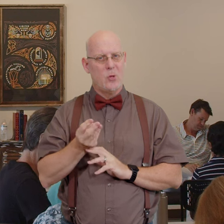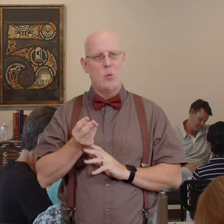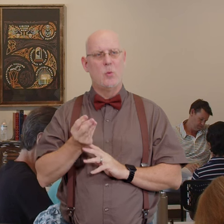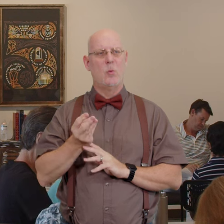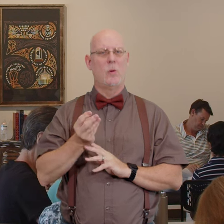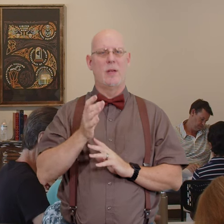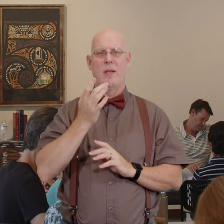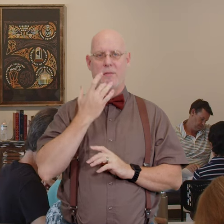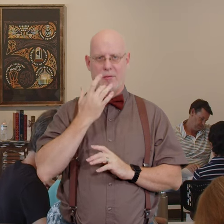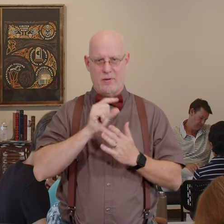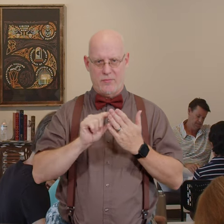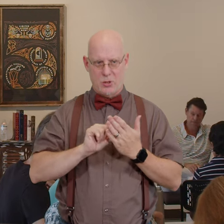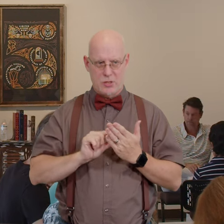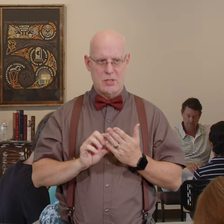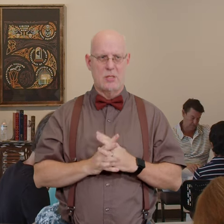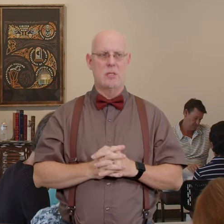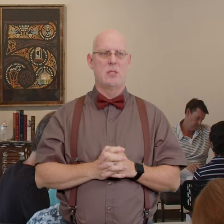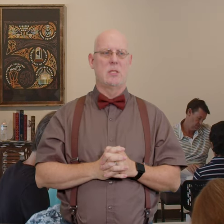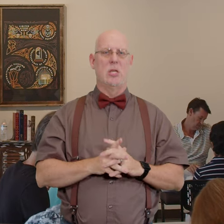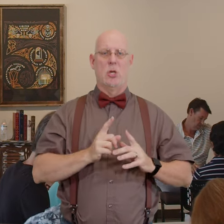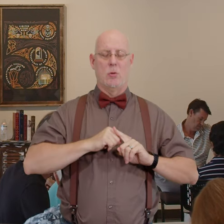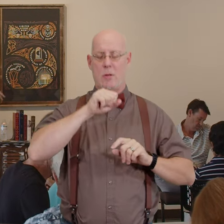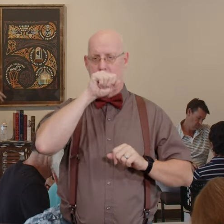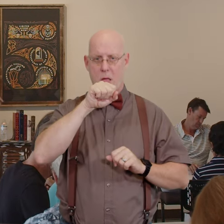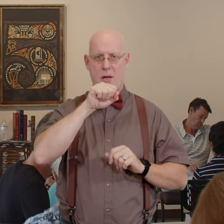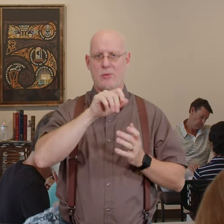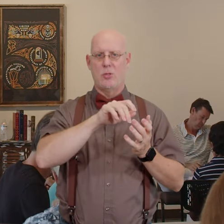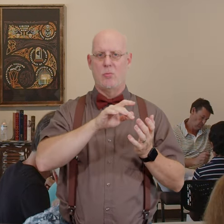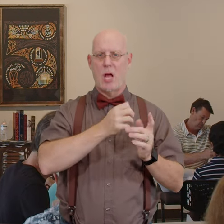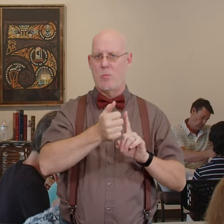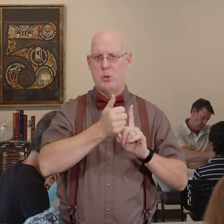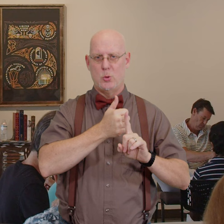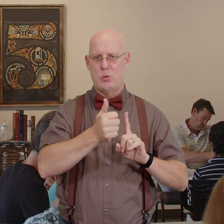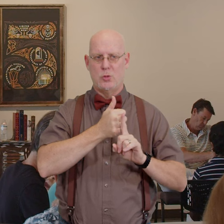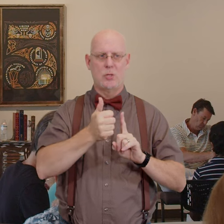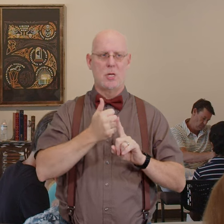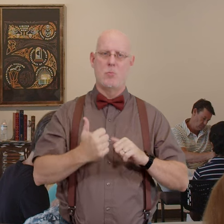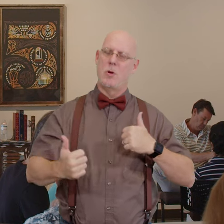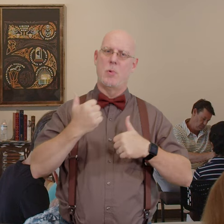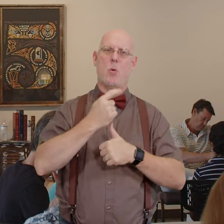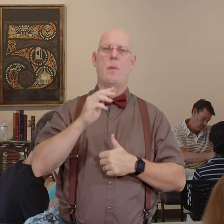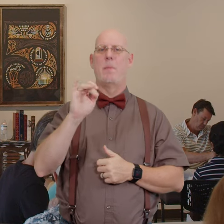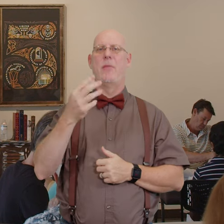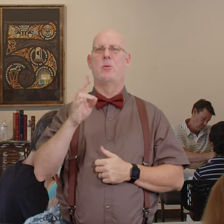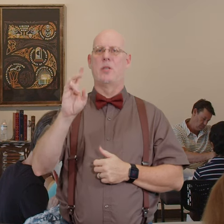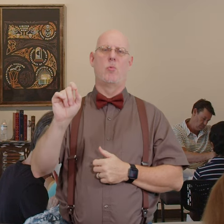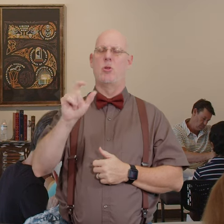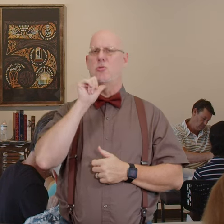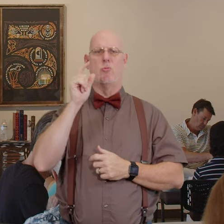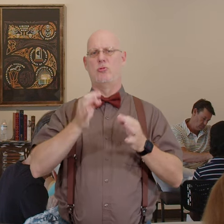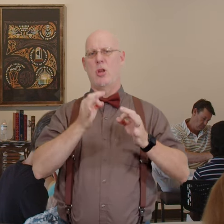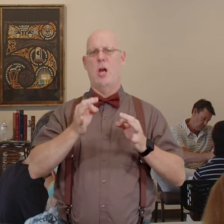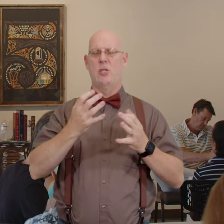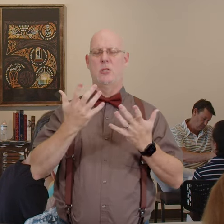the few favorite verses that Christians love to abuse. Probably the premier one would be Matthew 7:1, judge